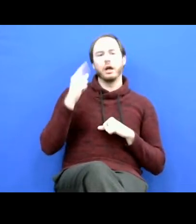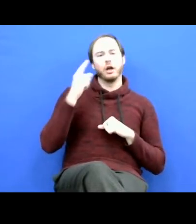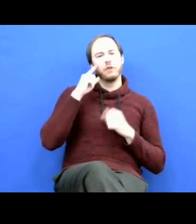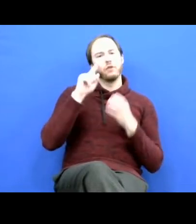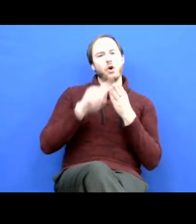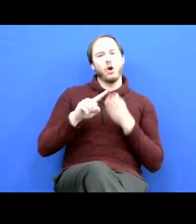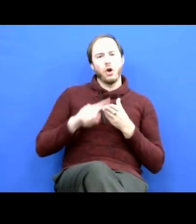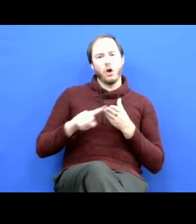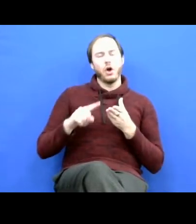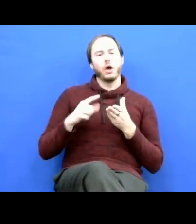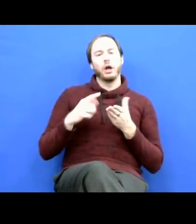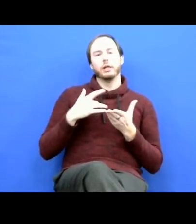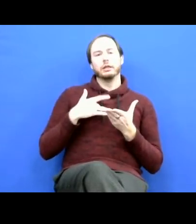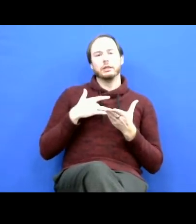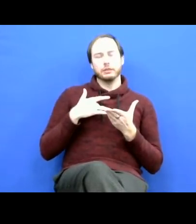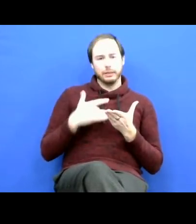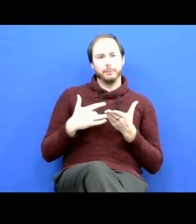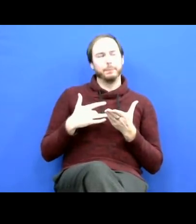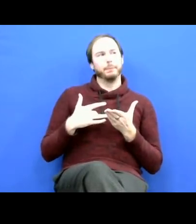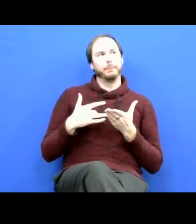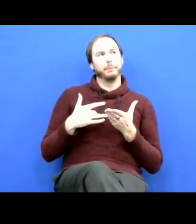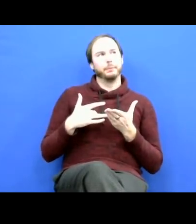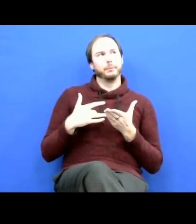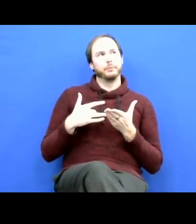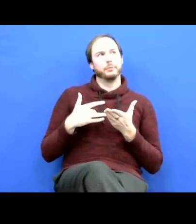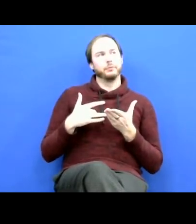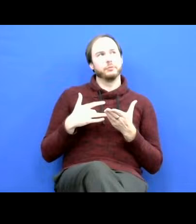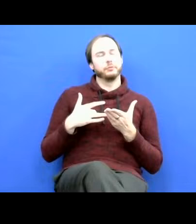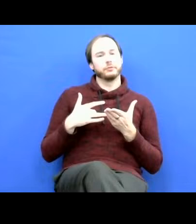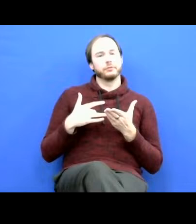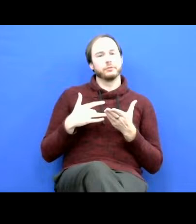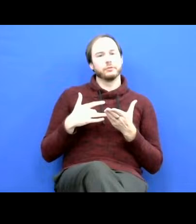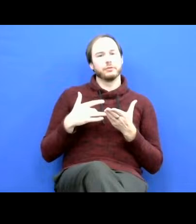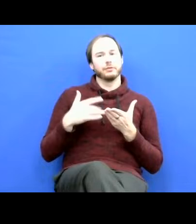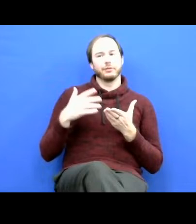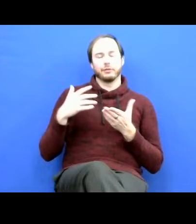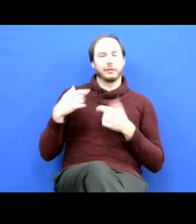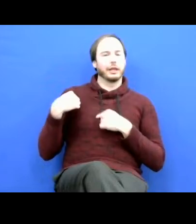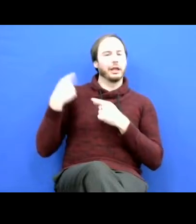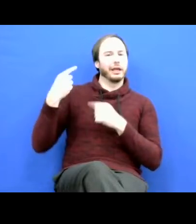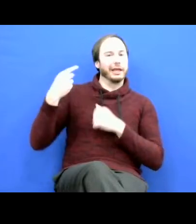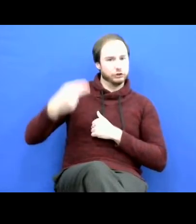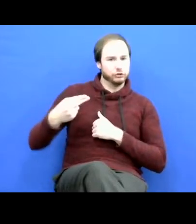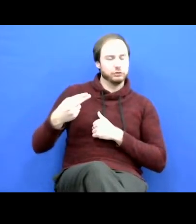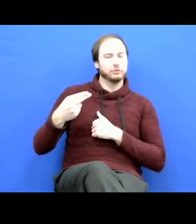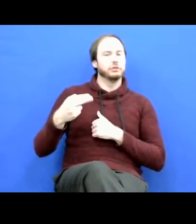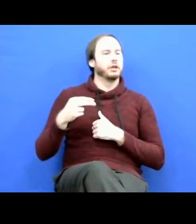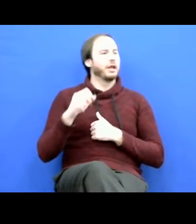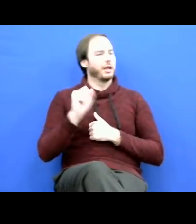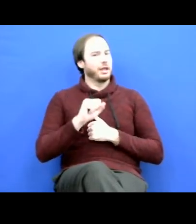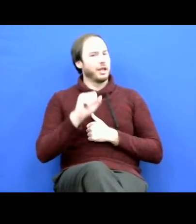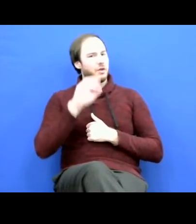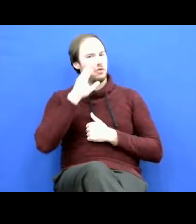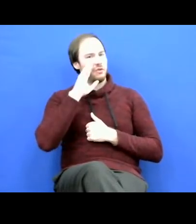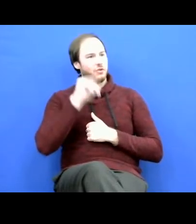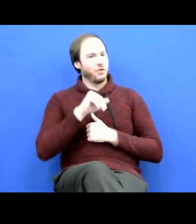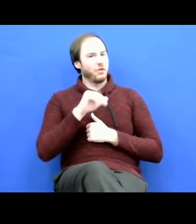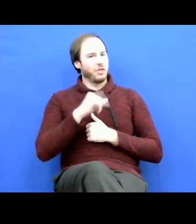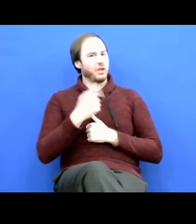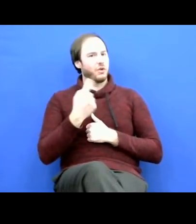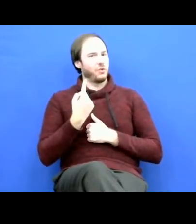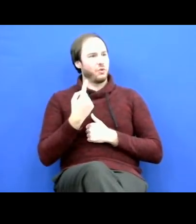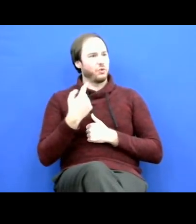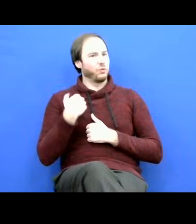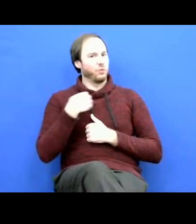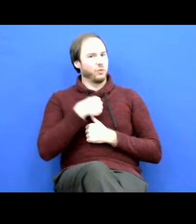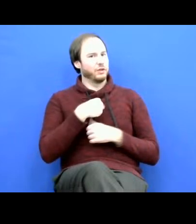audit stuff, a lot of it has to do with institutional history. I know this is something that we